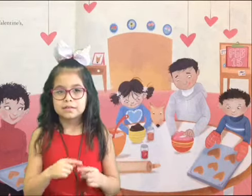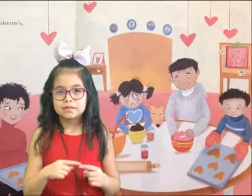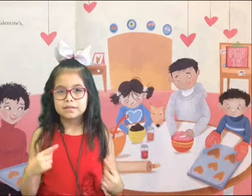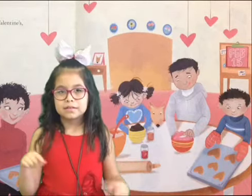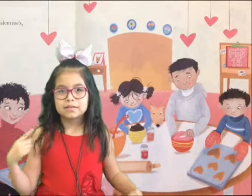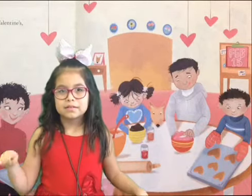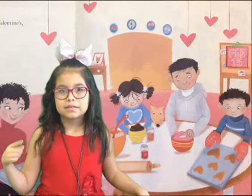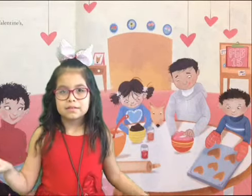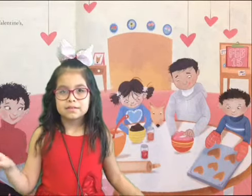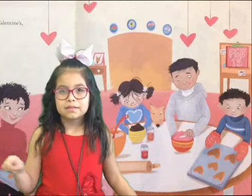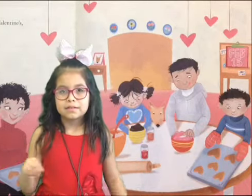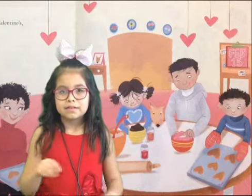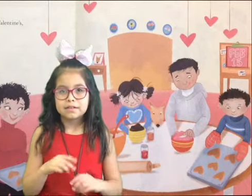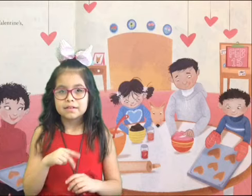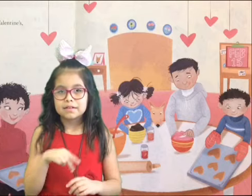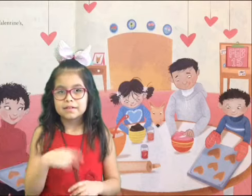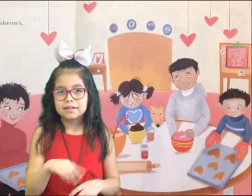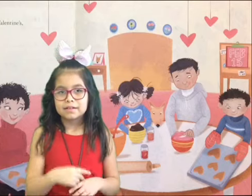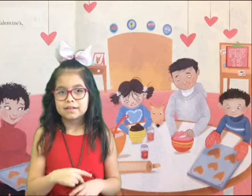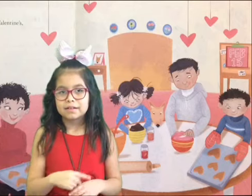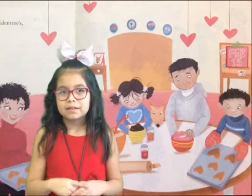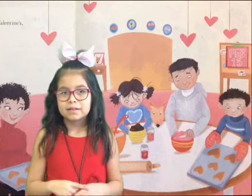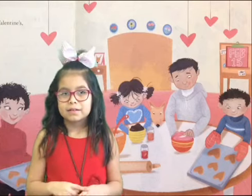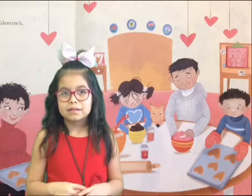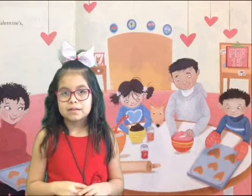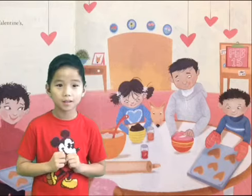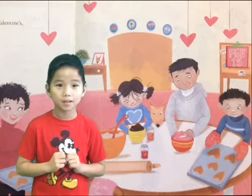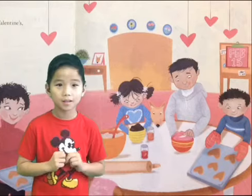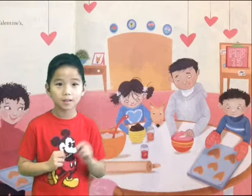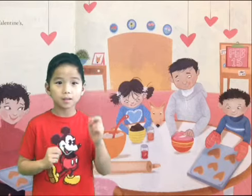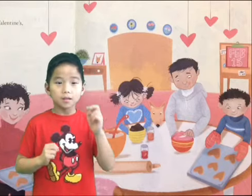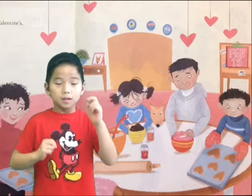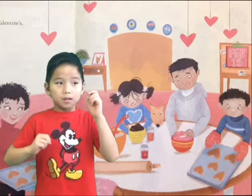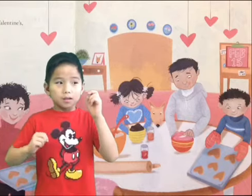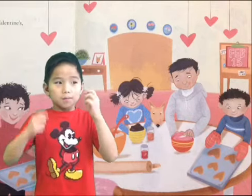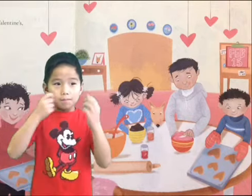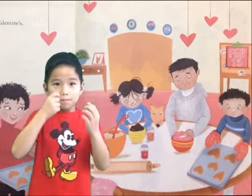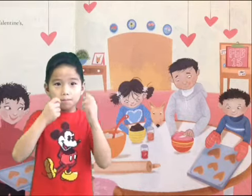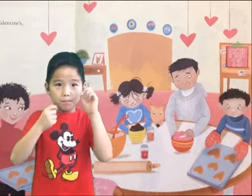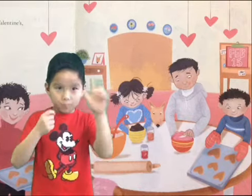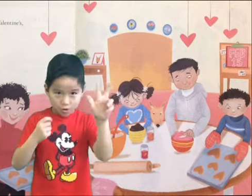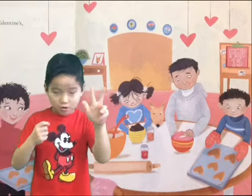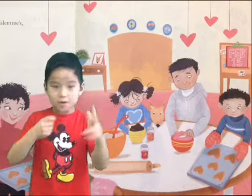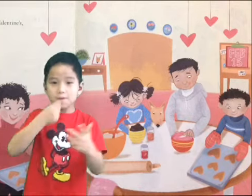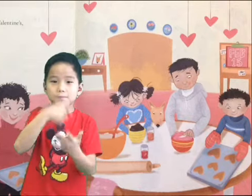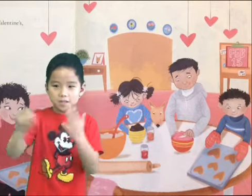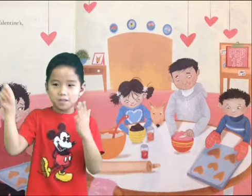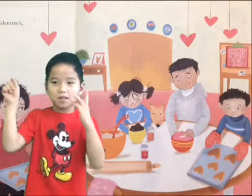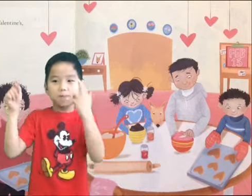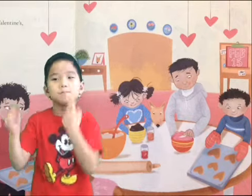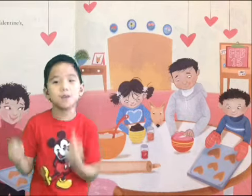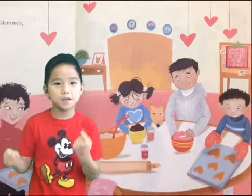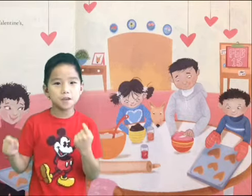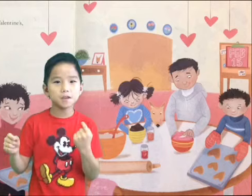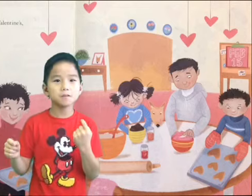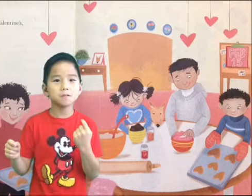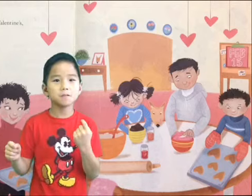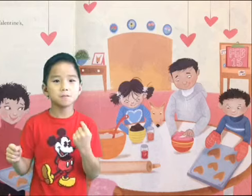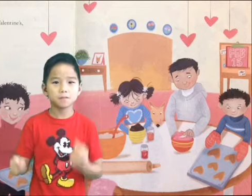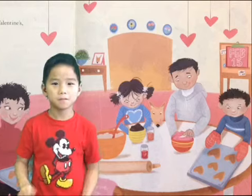four purple ribbons. Three pink